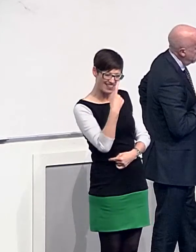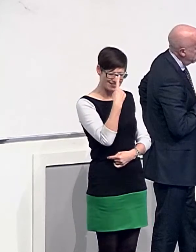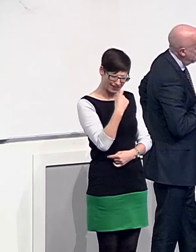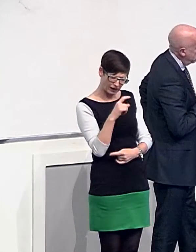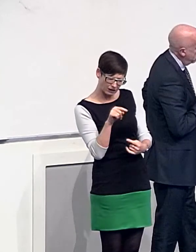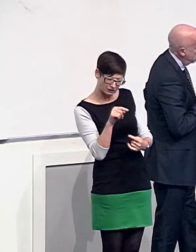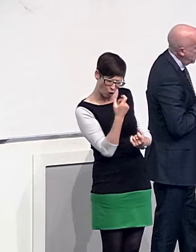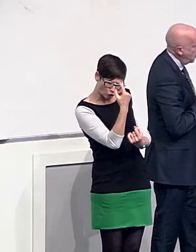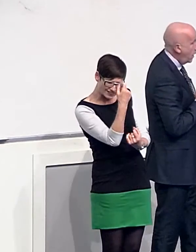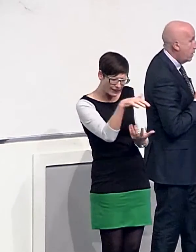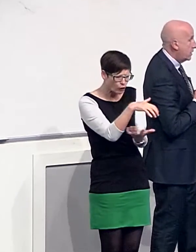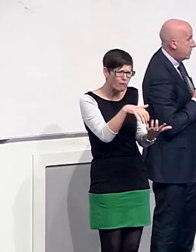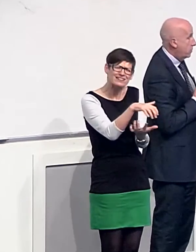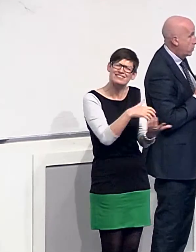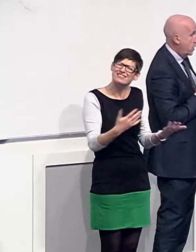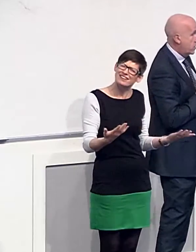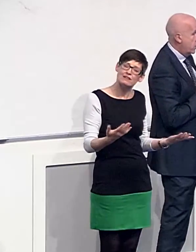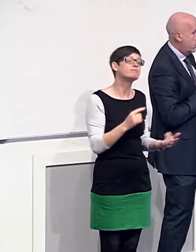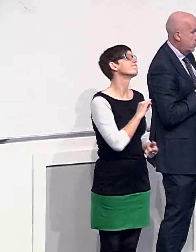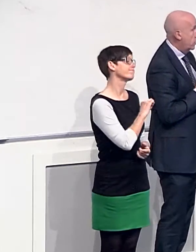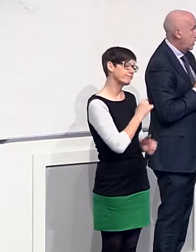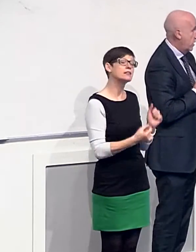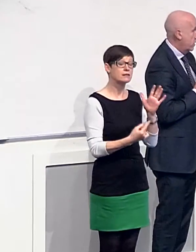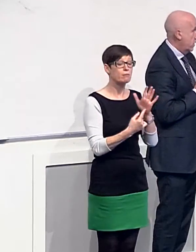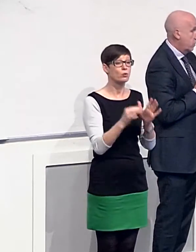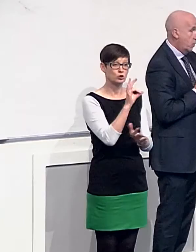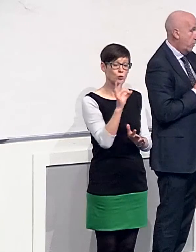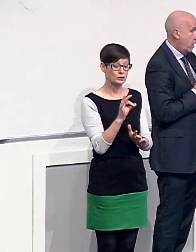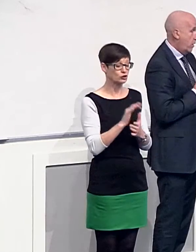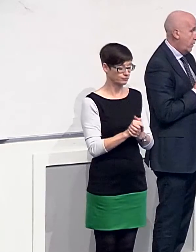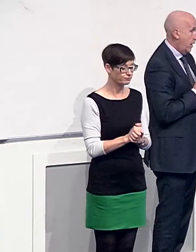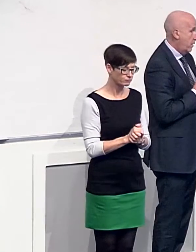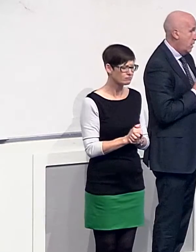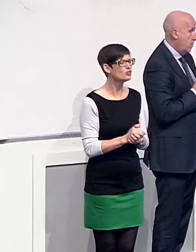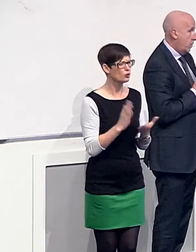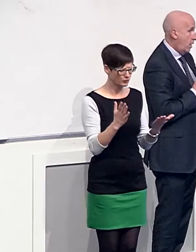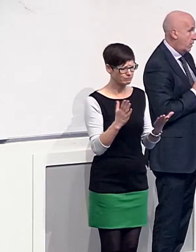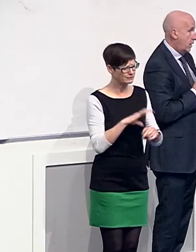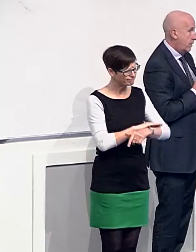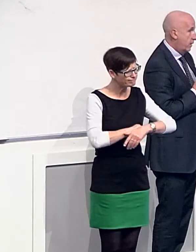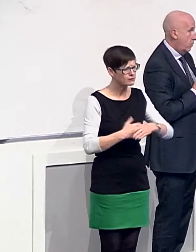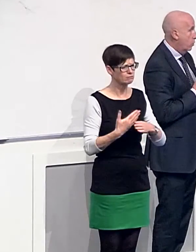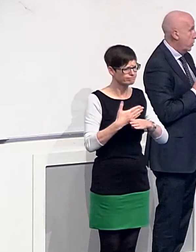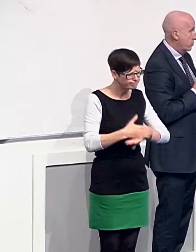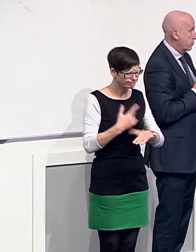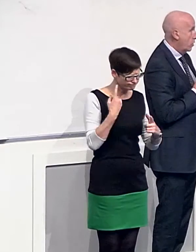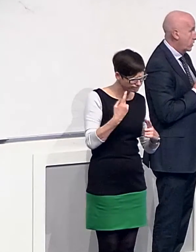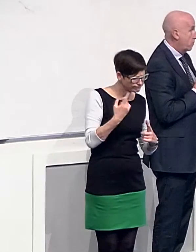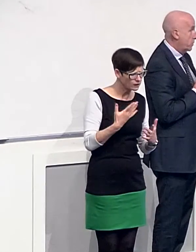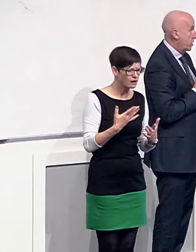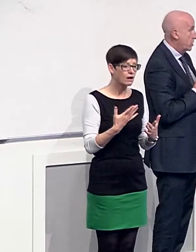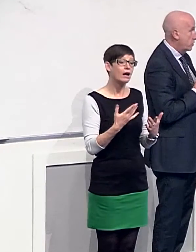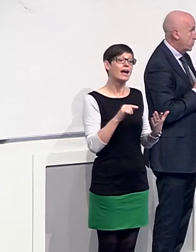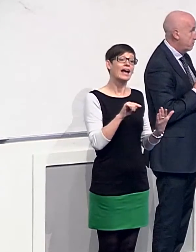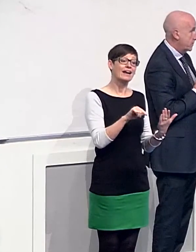the complexity of that? Yeah, I mean, that's an important question, and there's good science in this. We work very hard on that. But the way I look at it is all models are wrong,